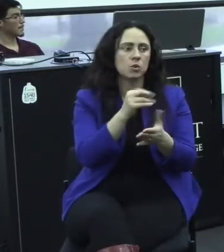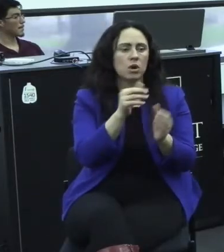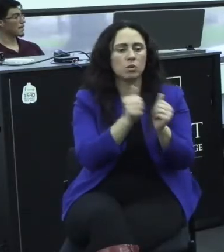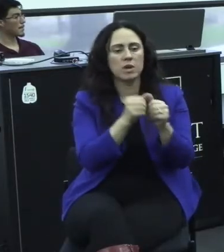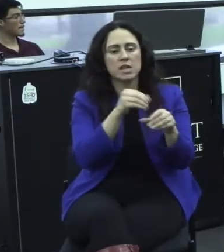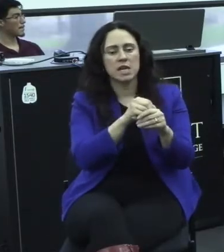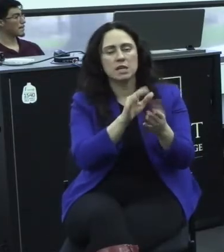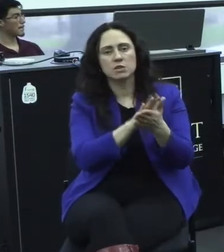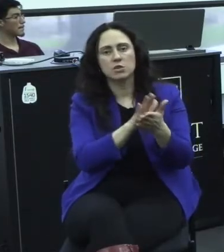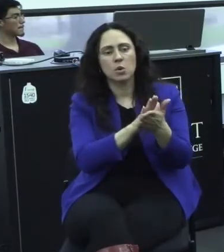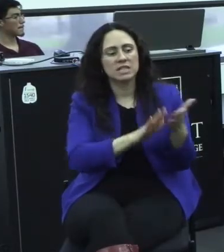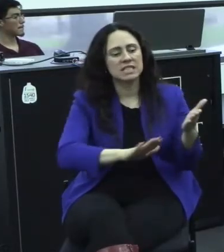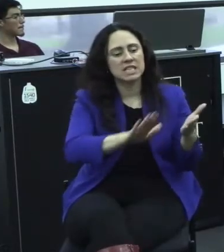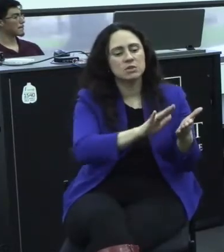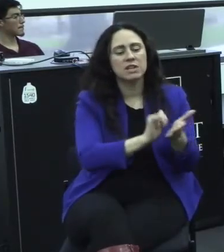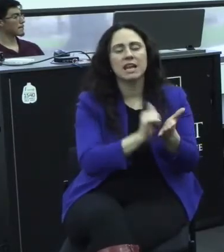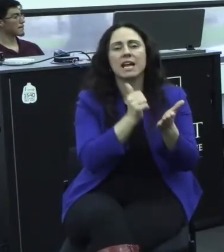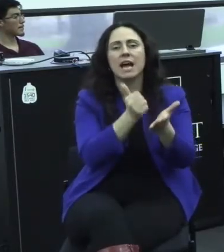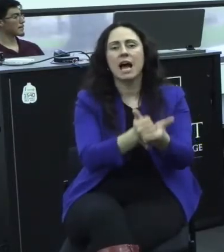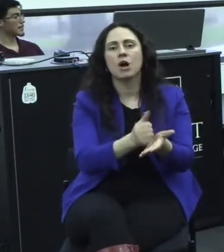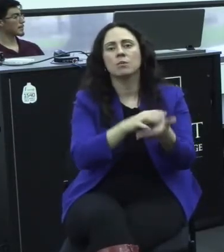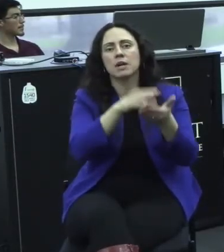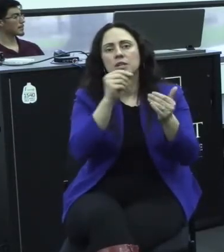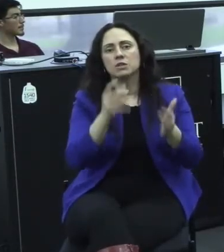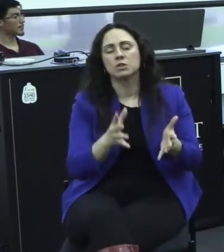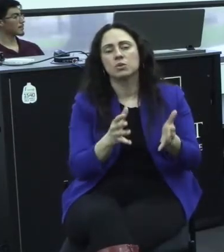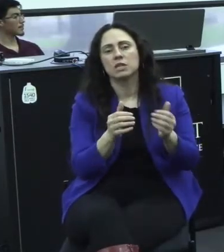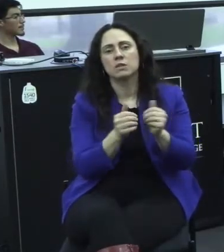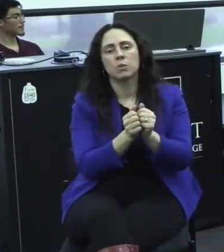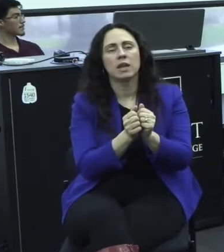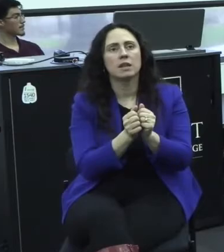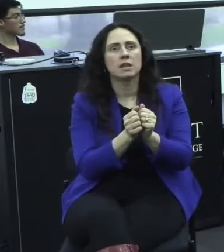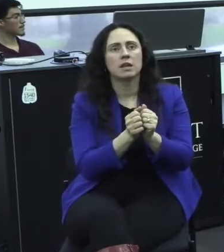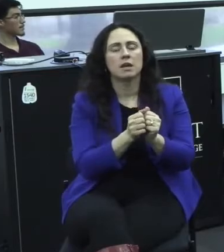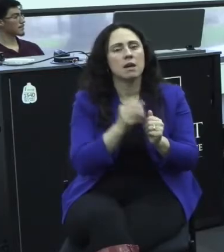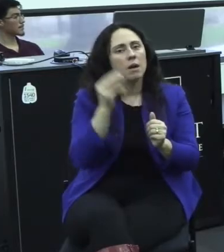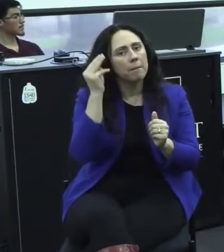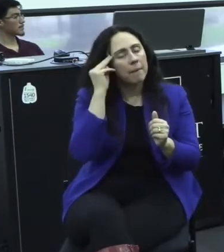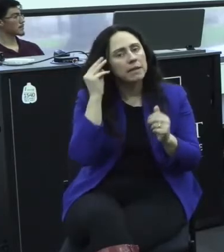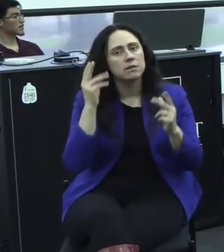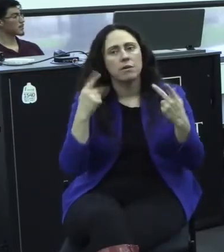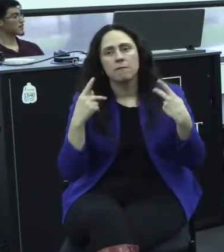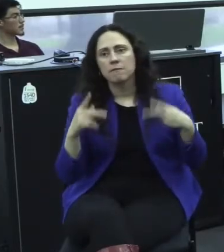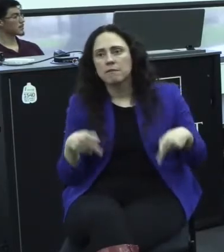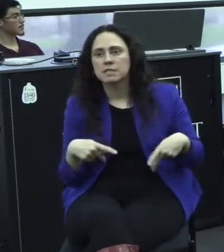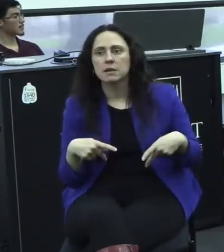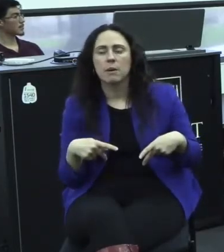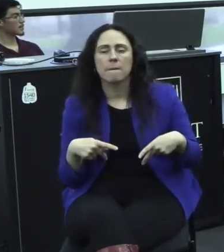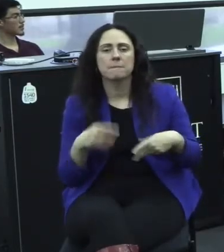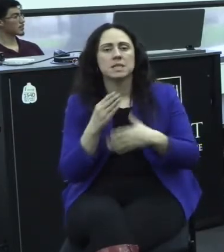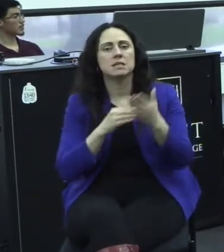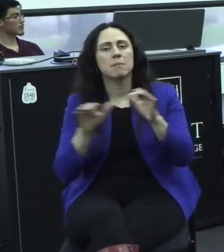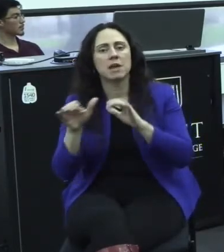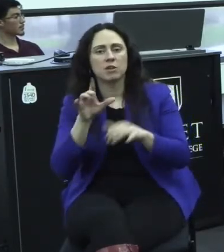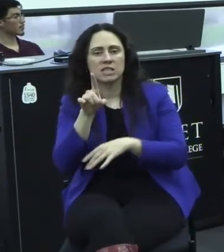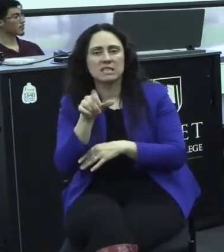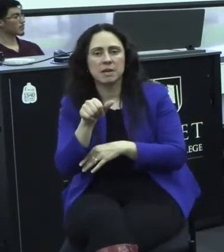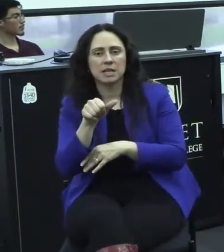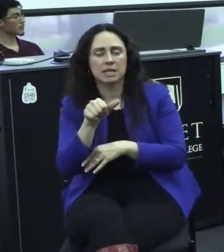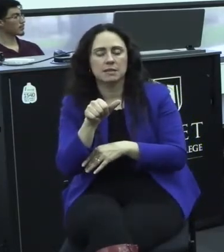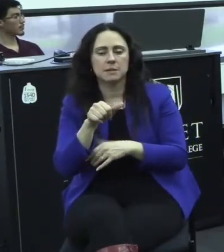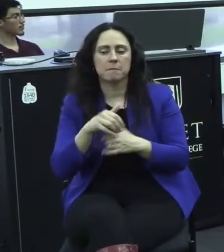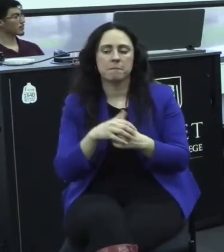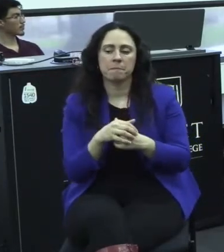school districts that helped students with mental, physical, some behavioral disabilities.